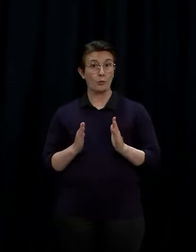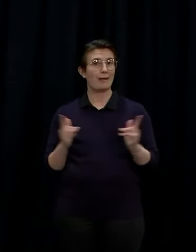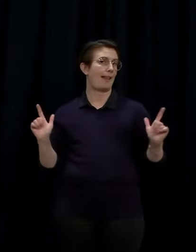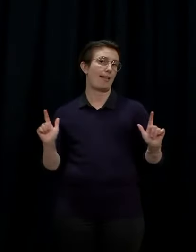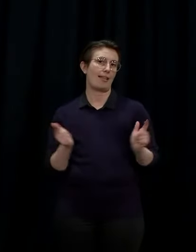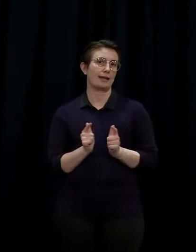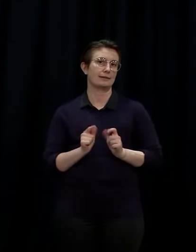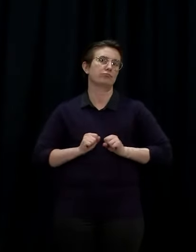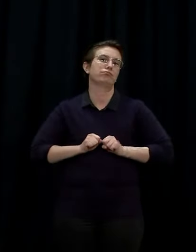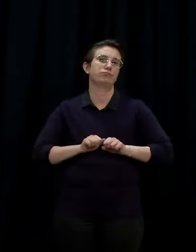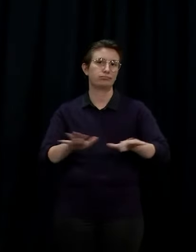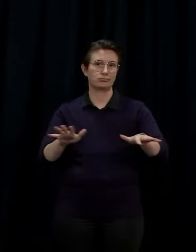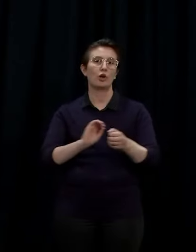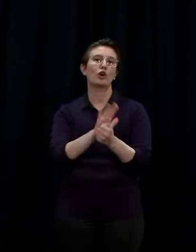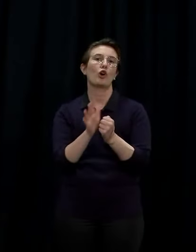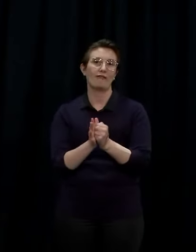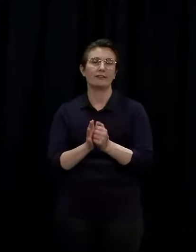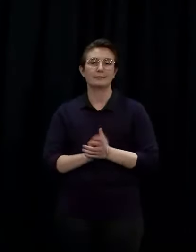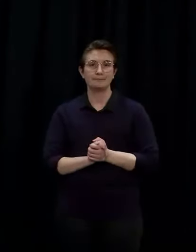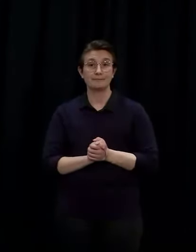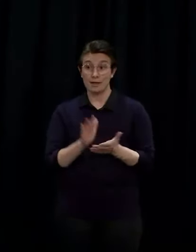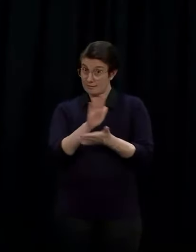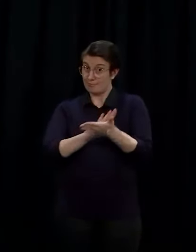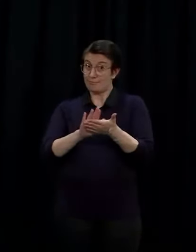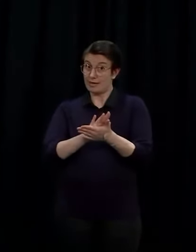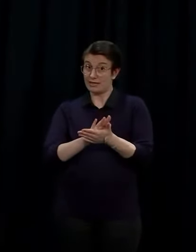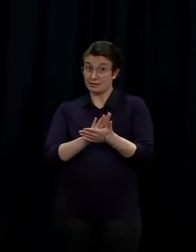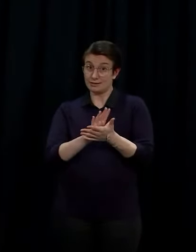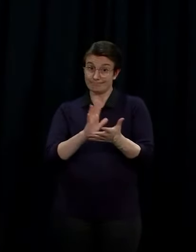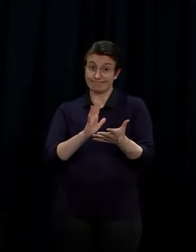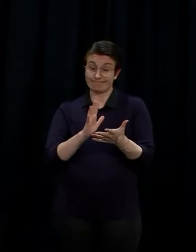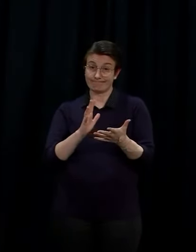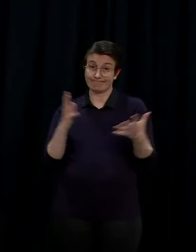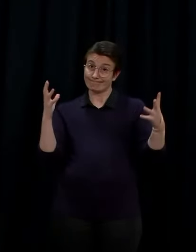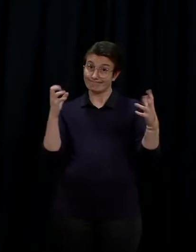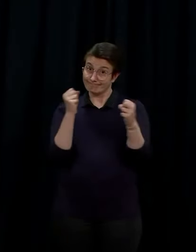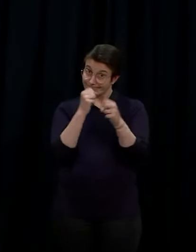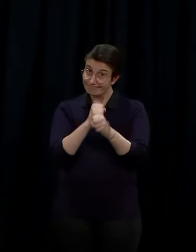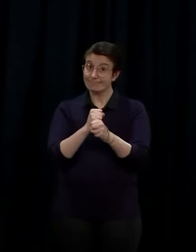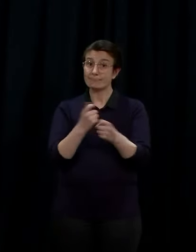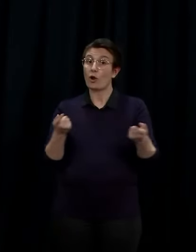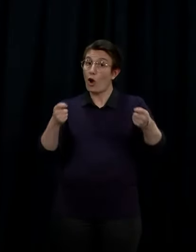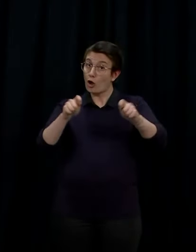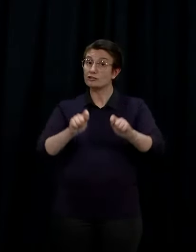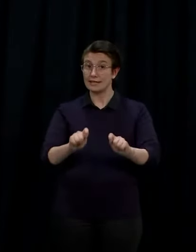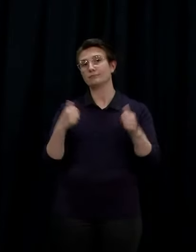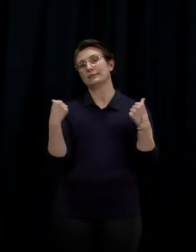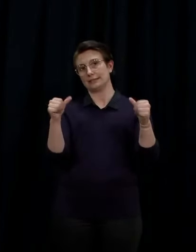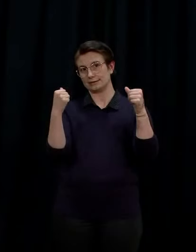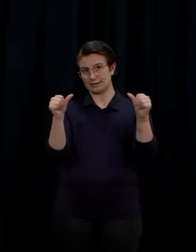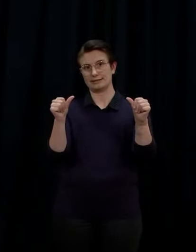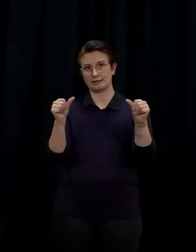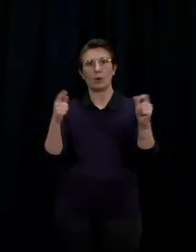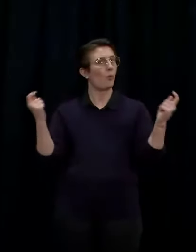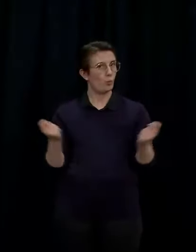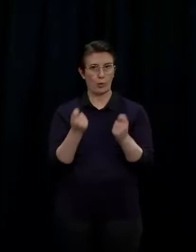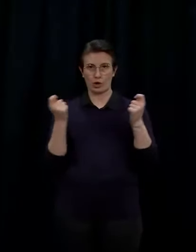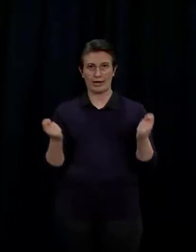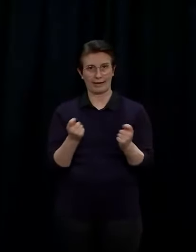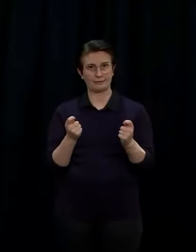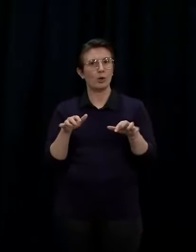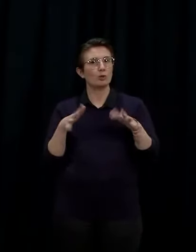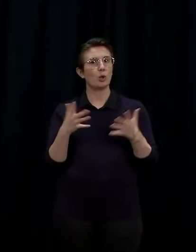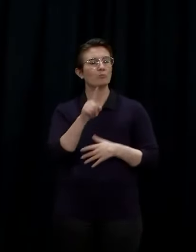Lockdown is making a difference. The question now is how long everyone stays there. Cabinet met